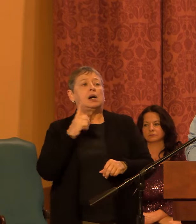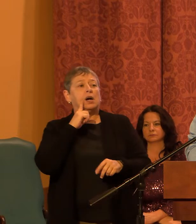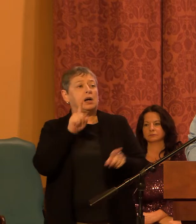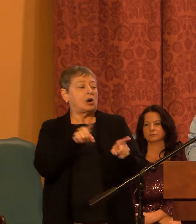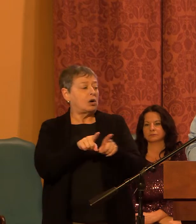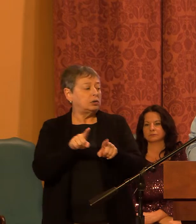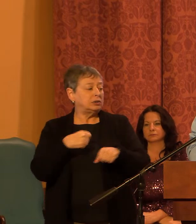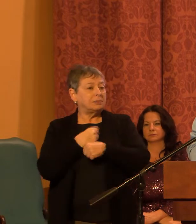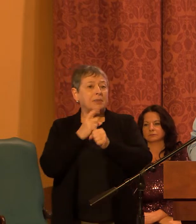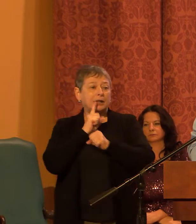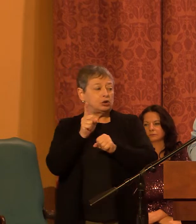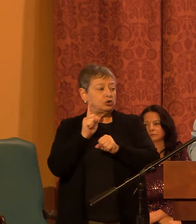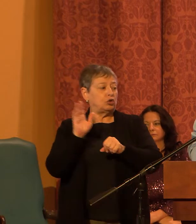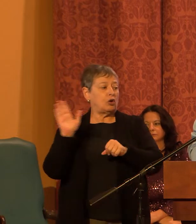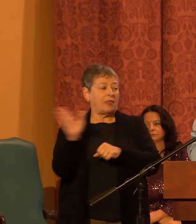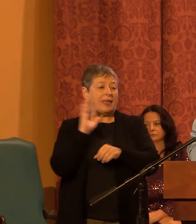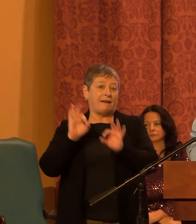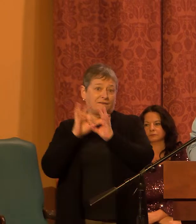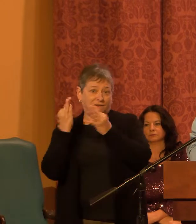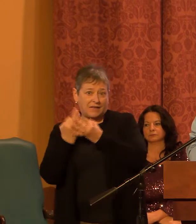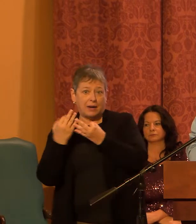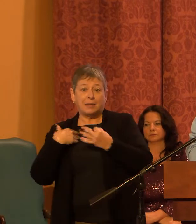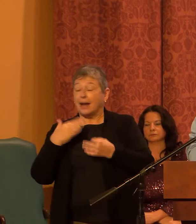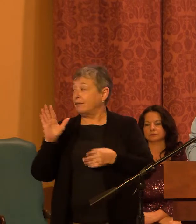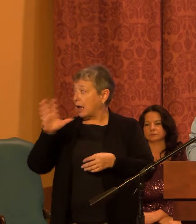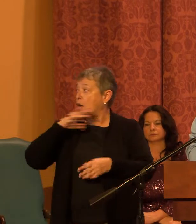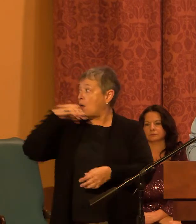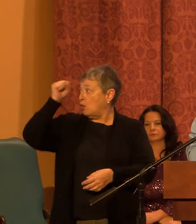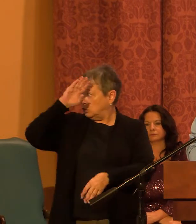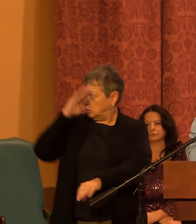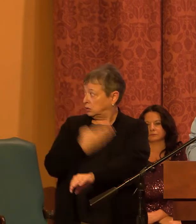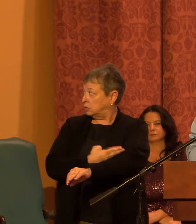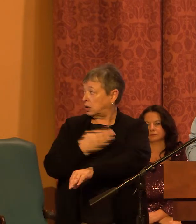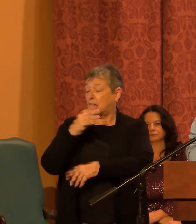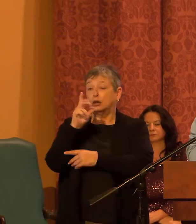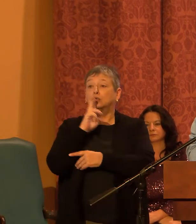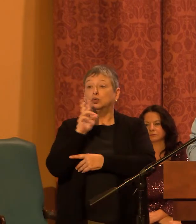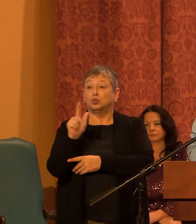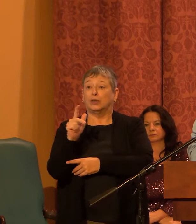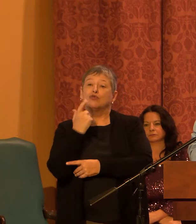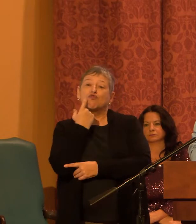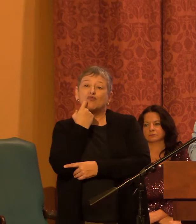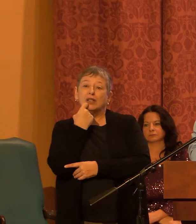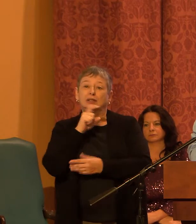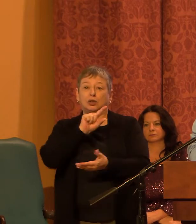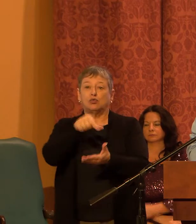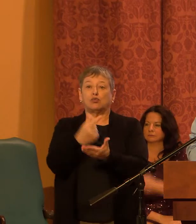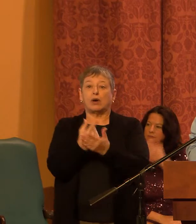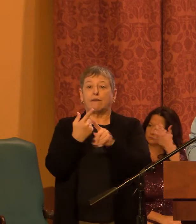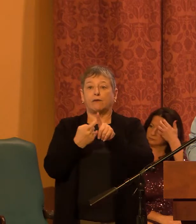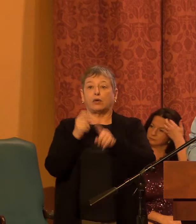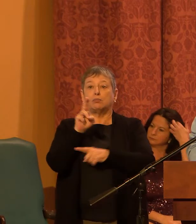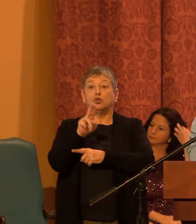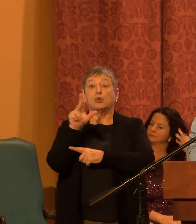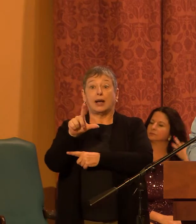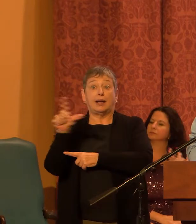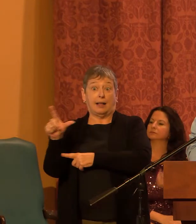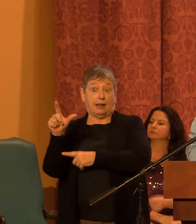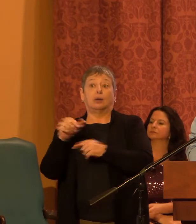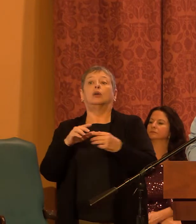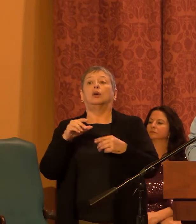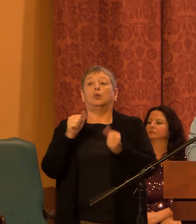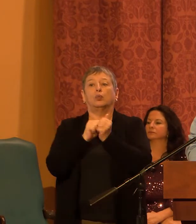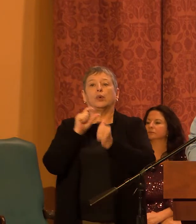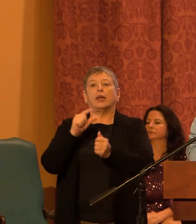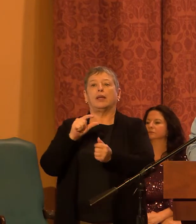their family, Hadley, their oldest son, 23 years old, who recently graduated from the University of Louisiana, with a